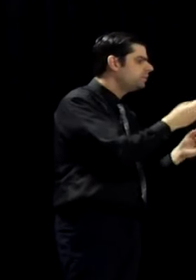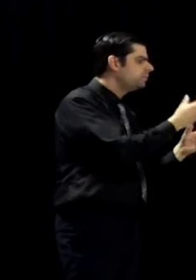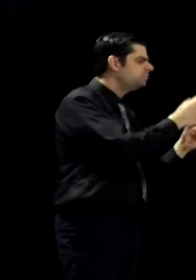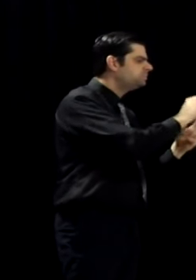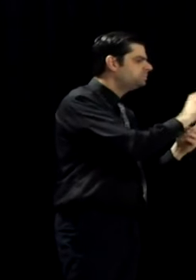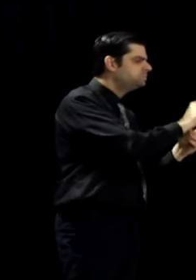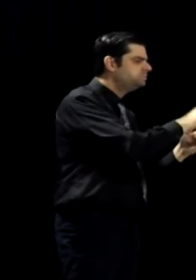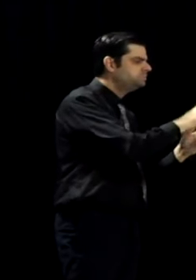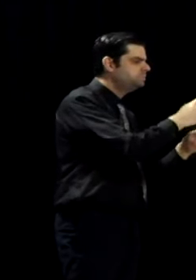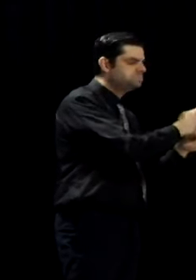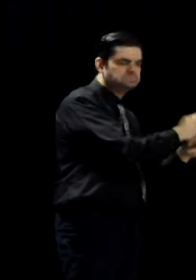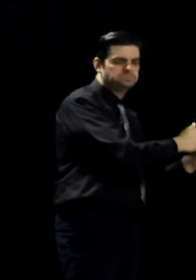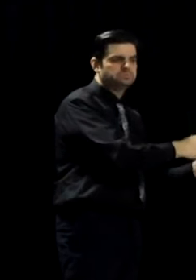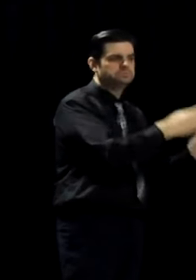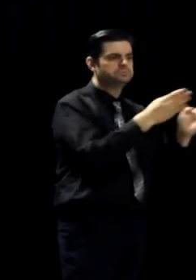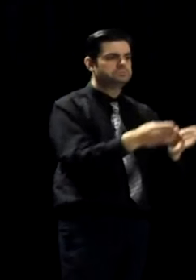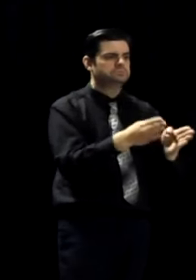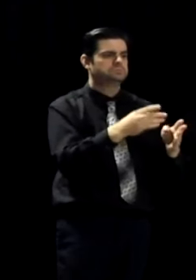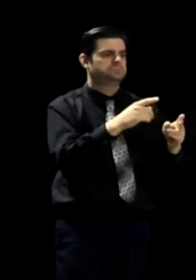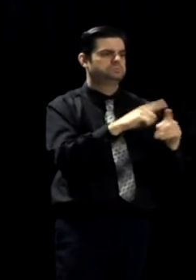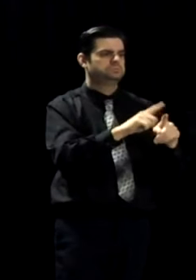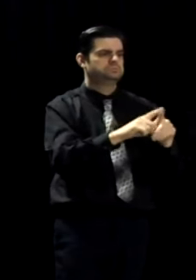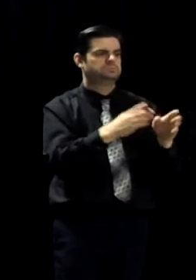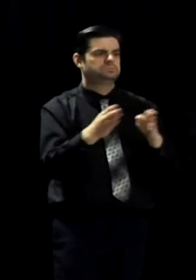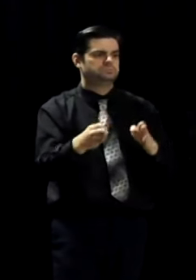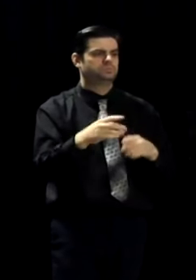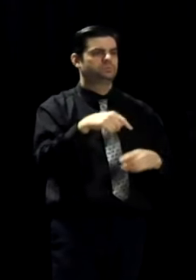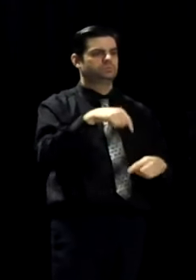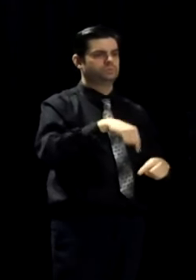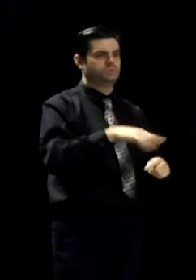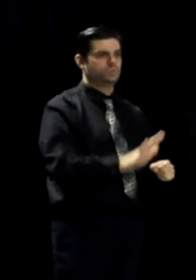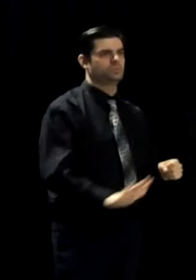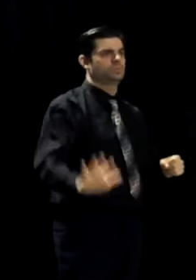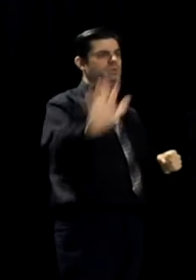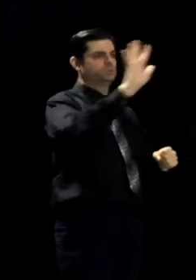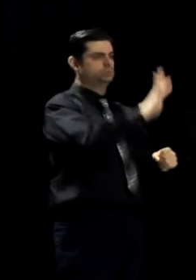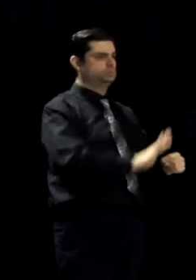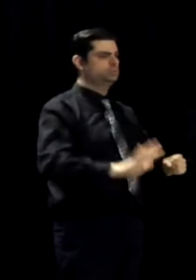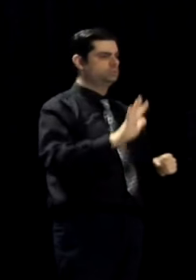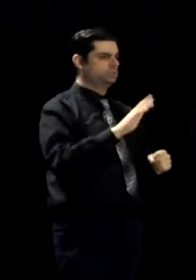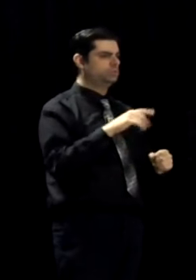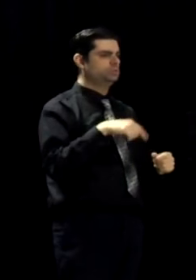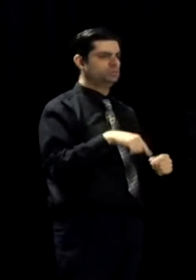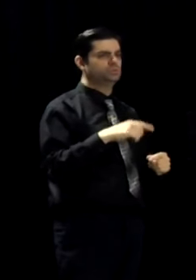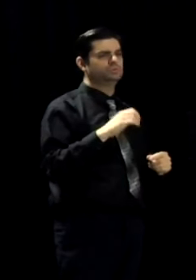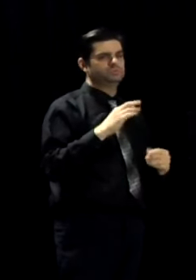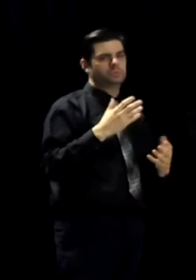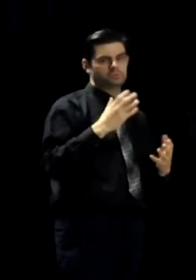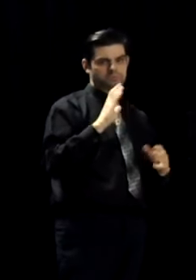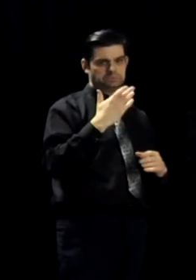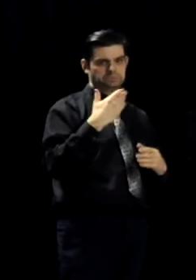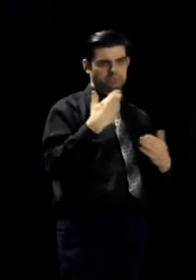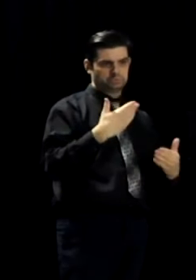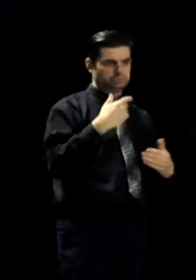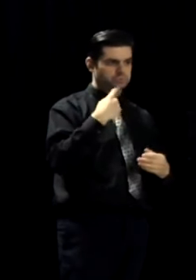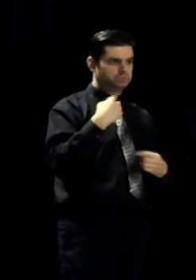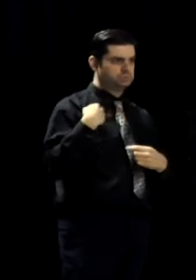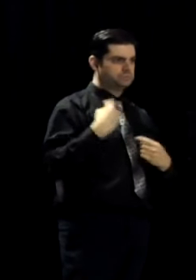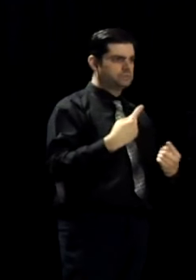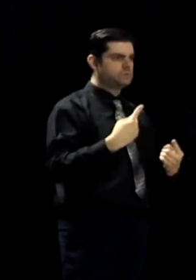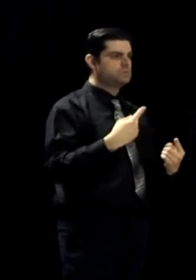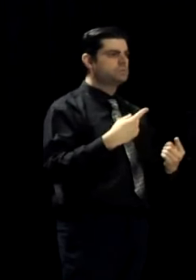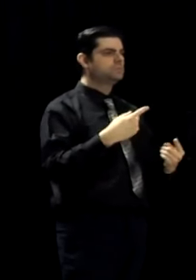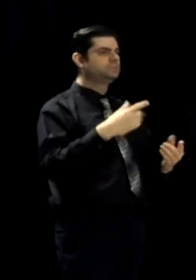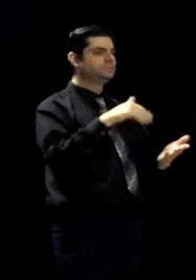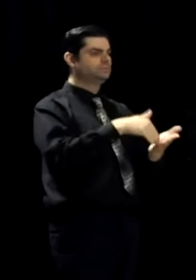best region that has a Big Five metropolitan city. We're the second best in the whole state. So,